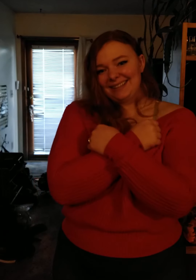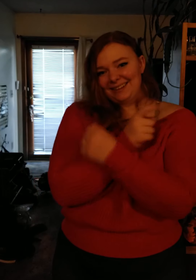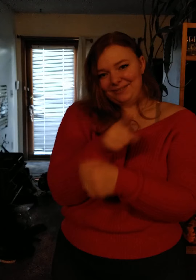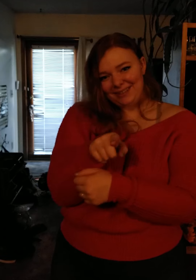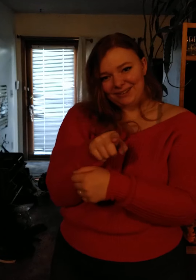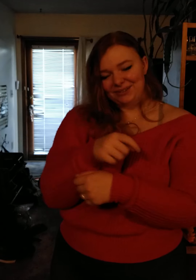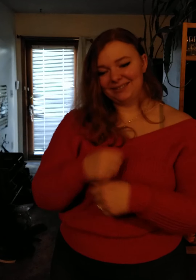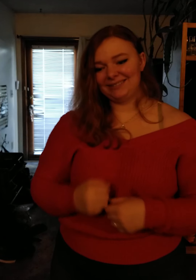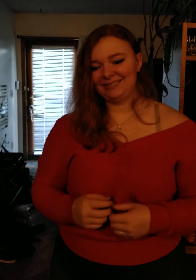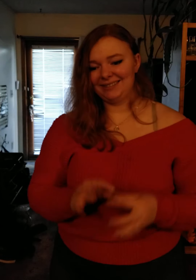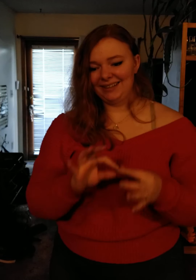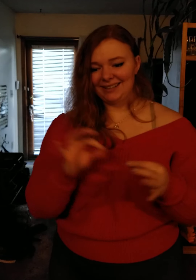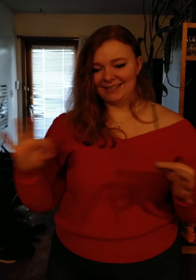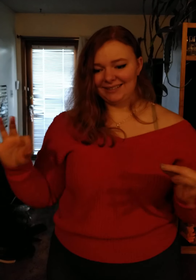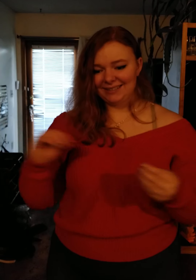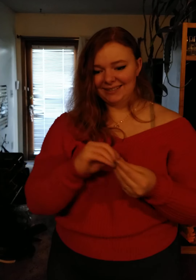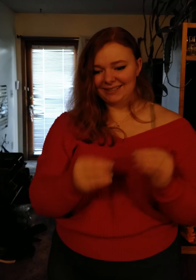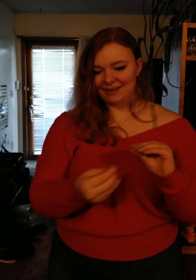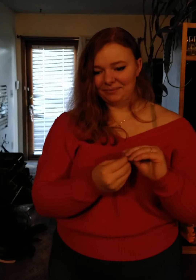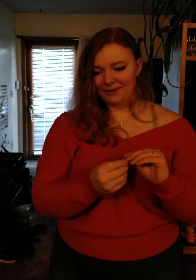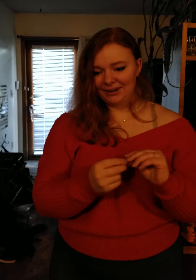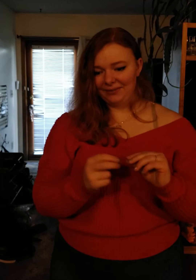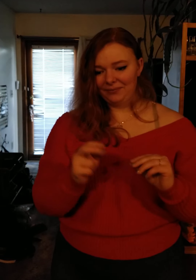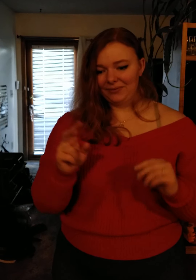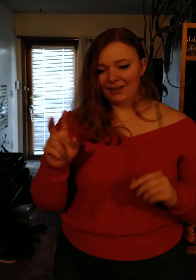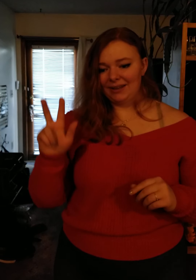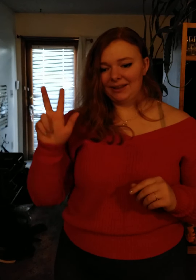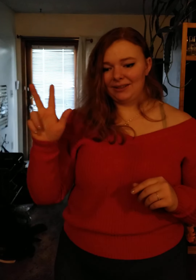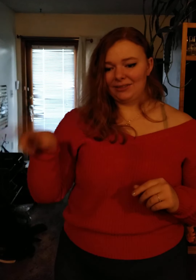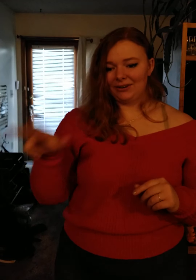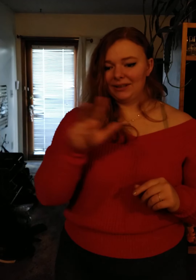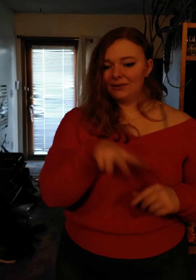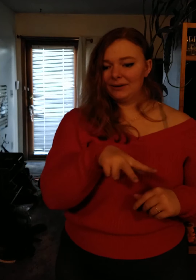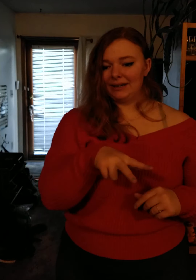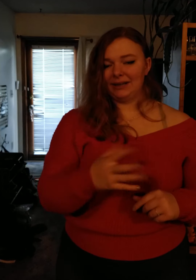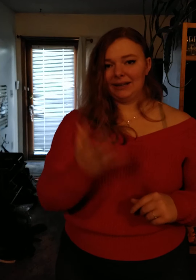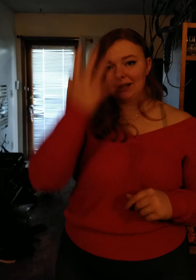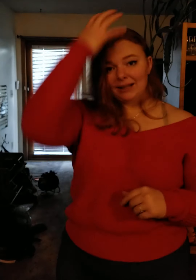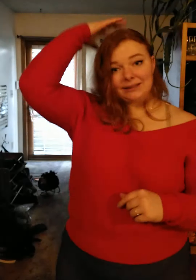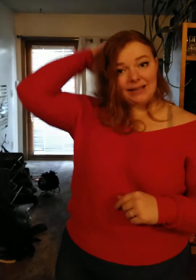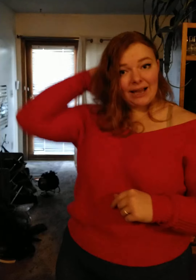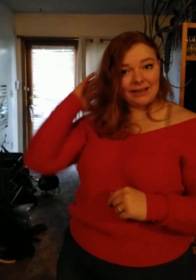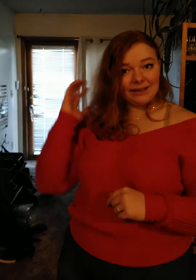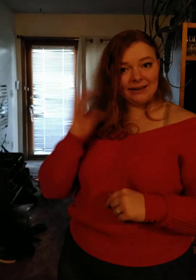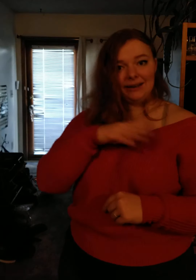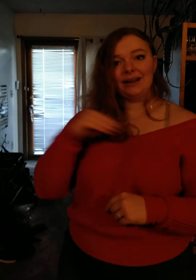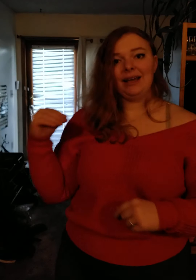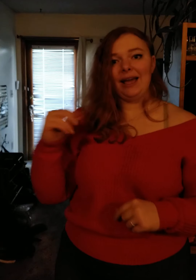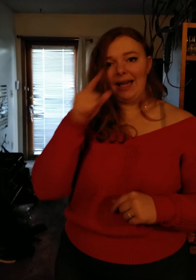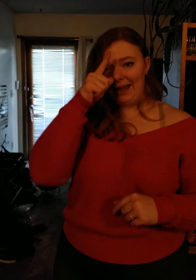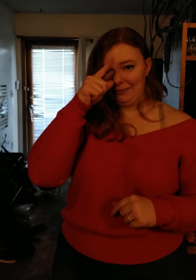love you. Sentence number 33. Lion and